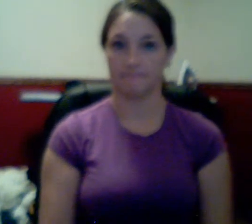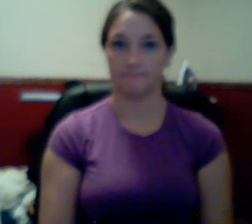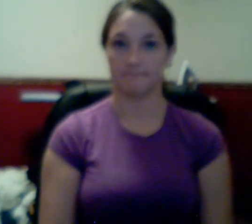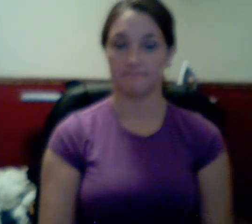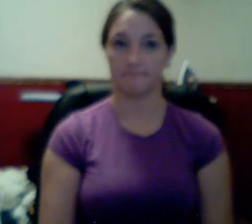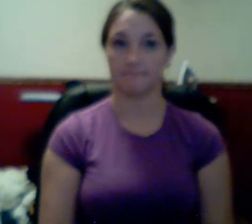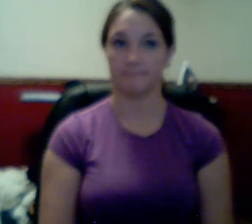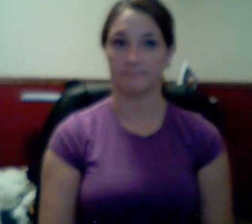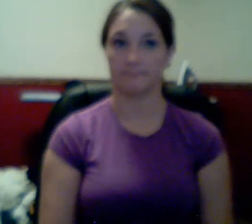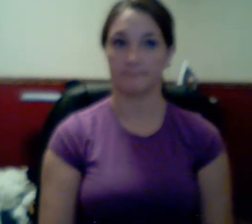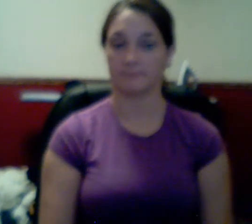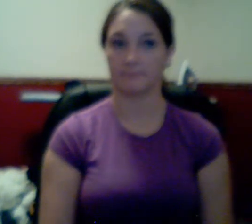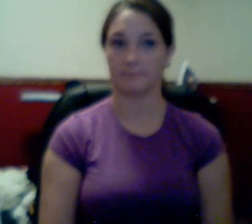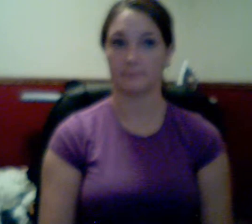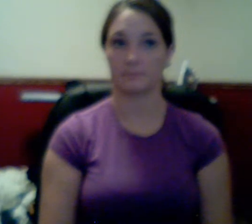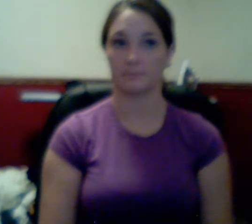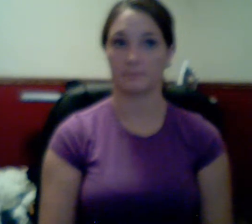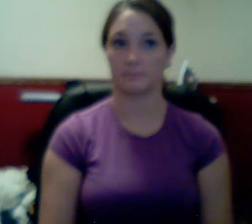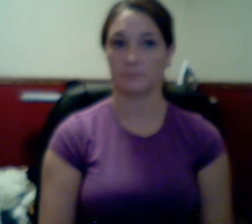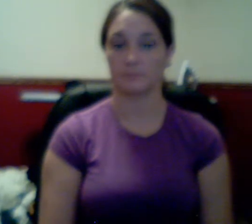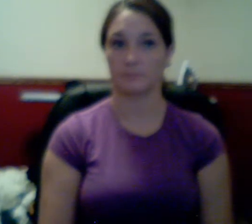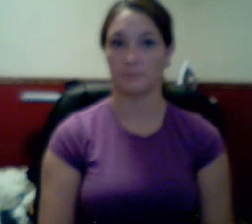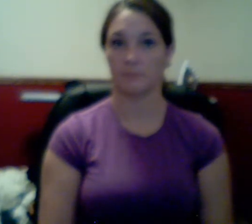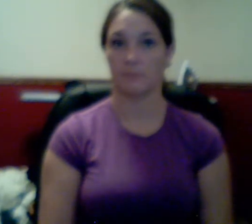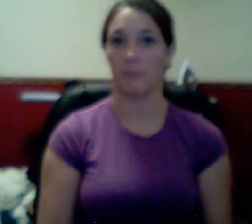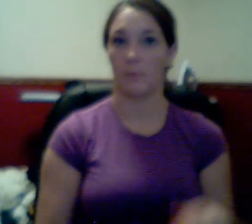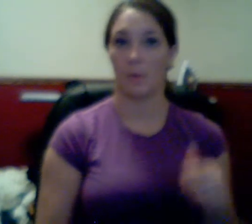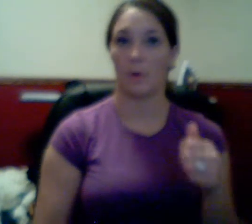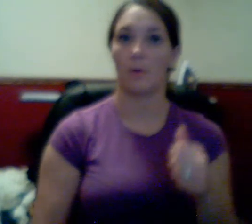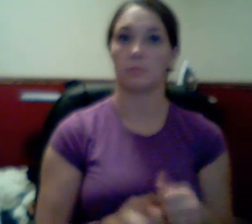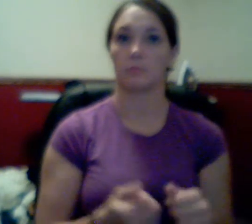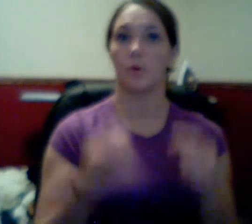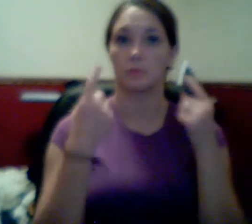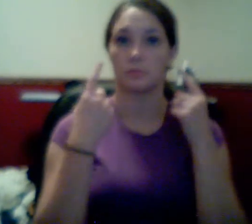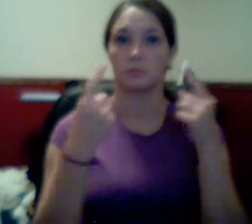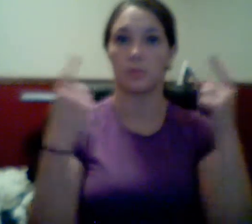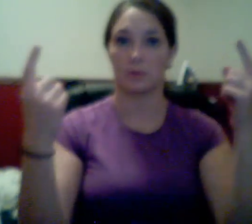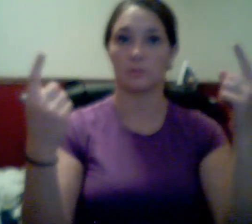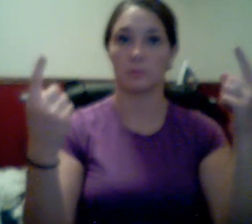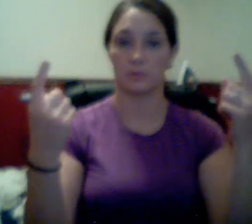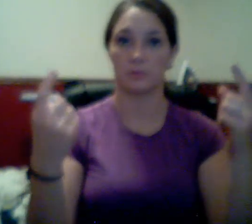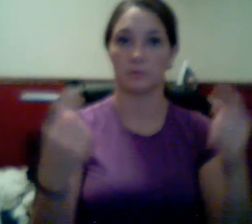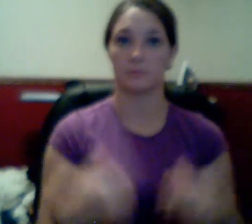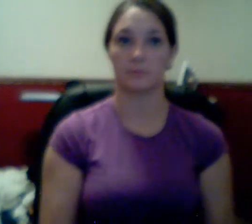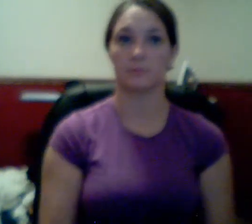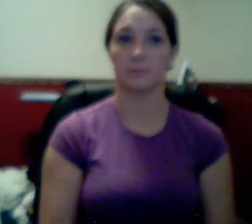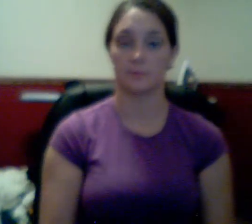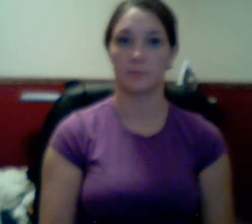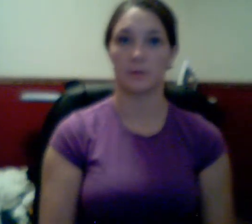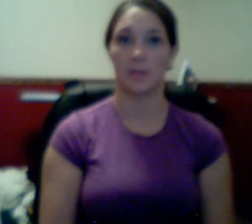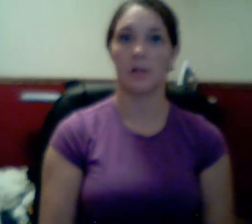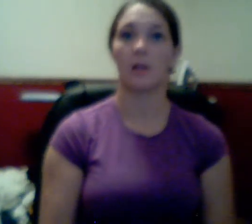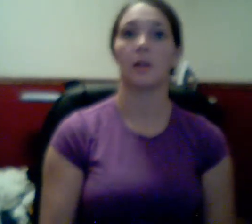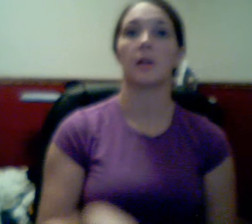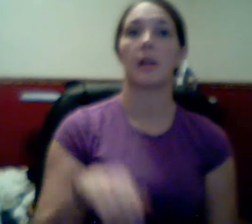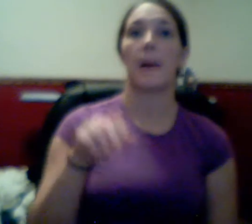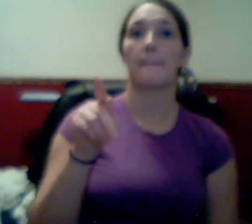Well, the most famous example of an irrational number is pi. No, not that pi.